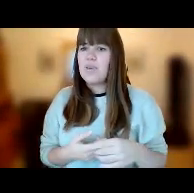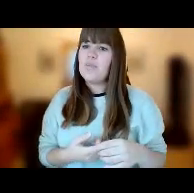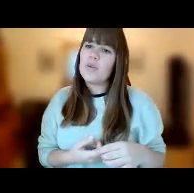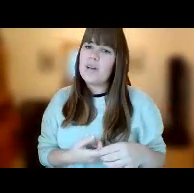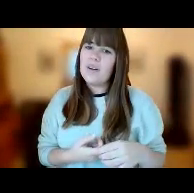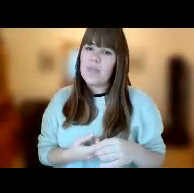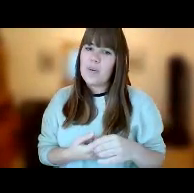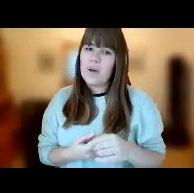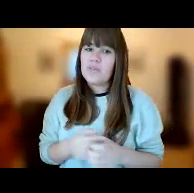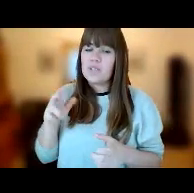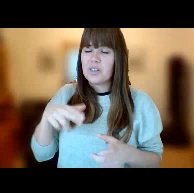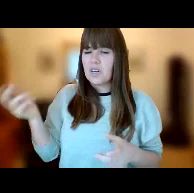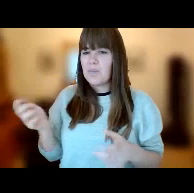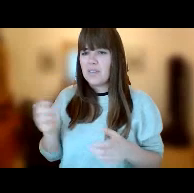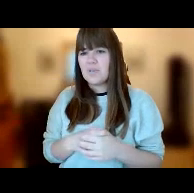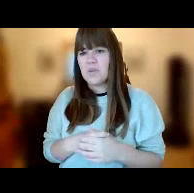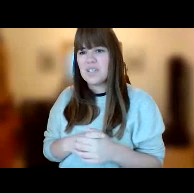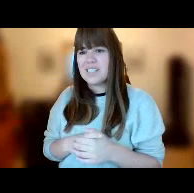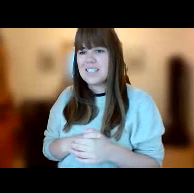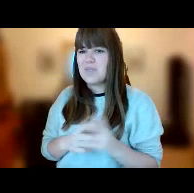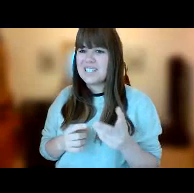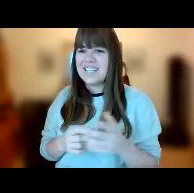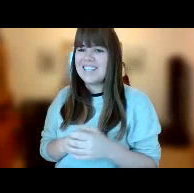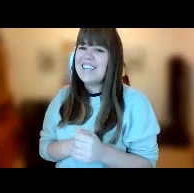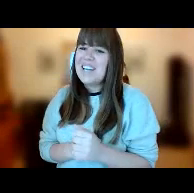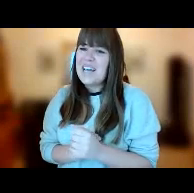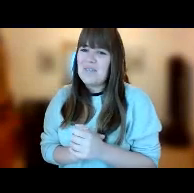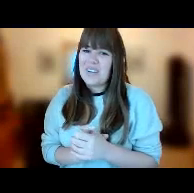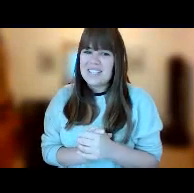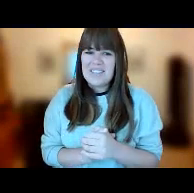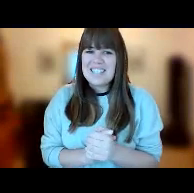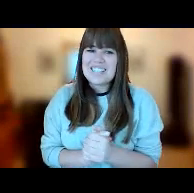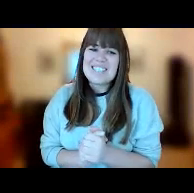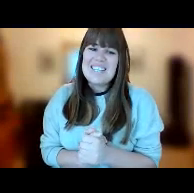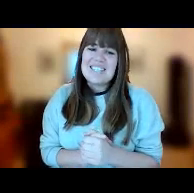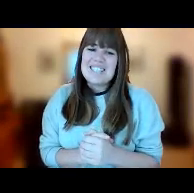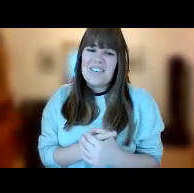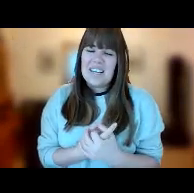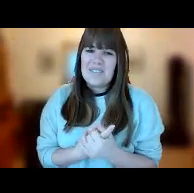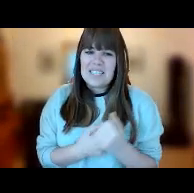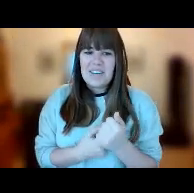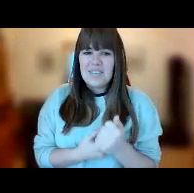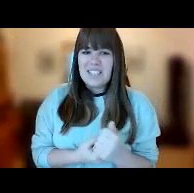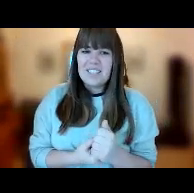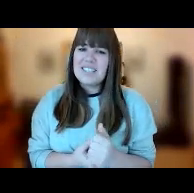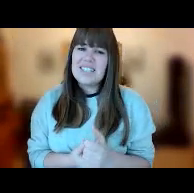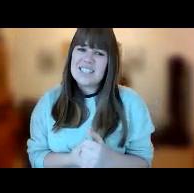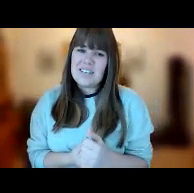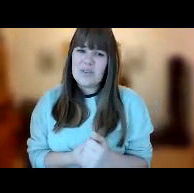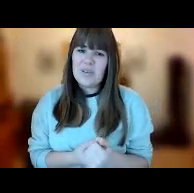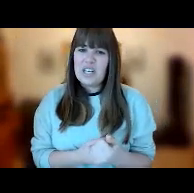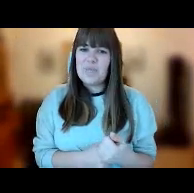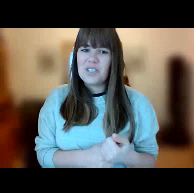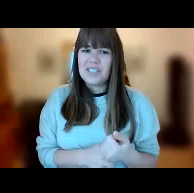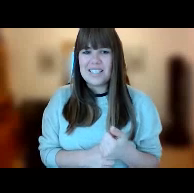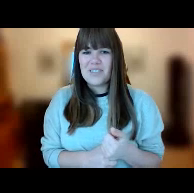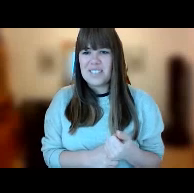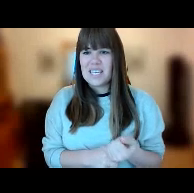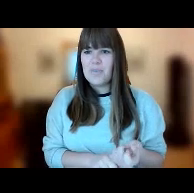learn a bit more about, we've also got a couple of more opportunities booked in with Active Essex, so an Active Essex Foundation. So there'll